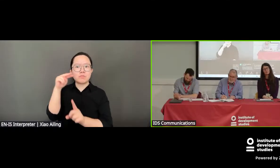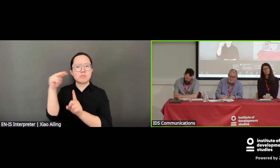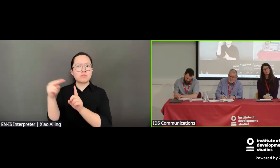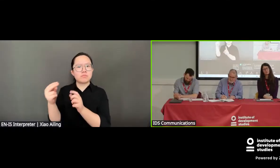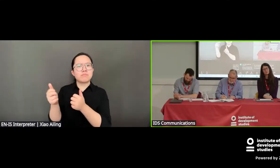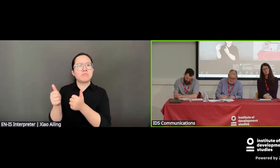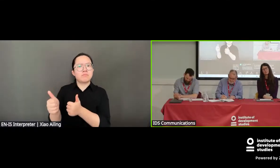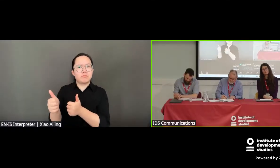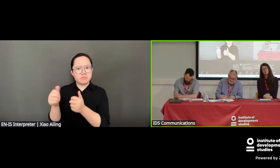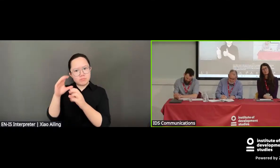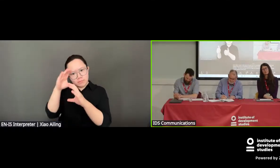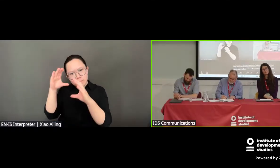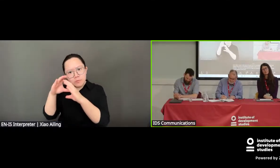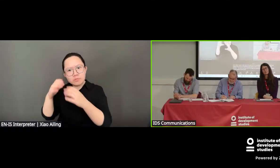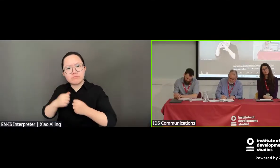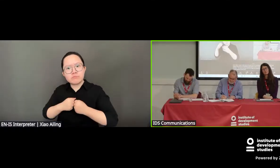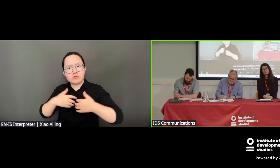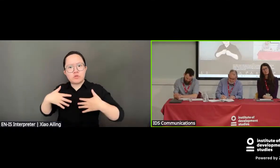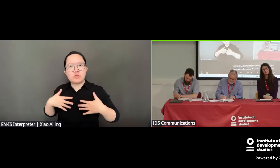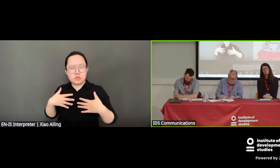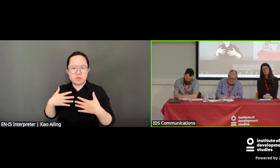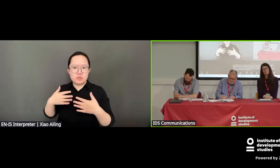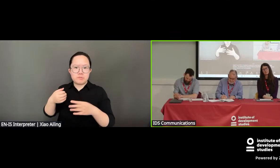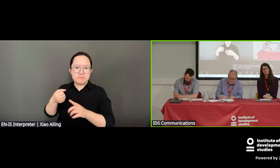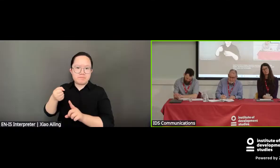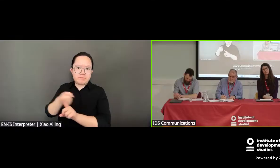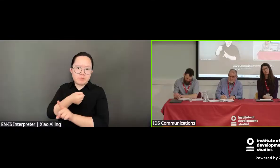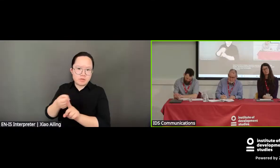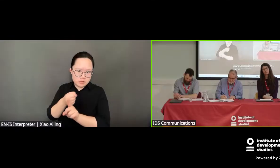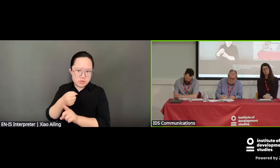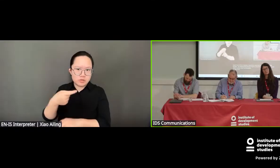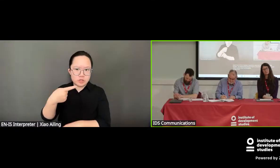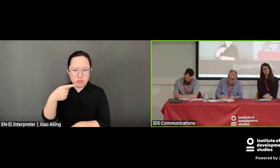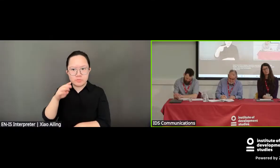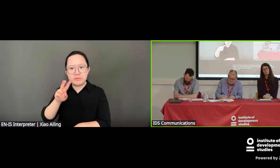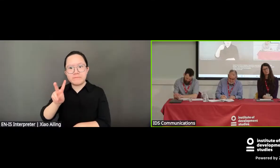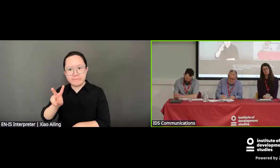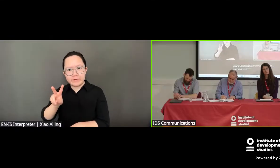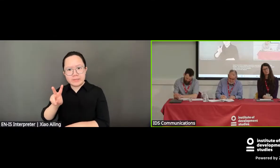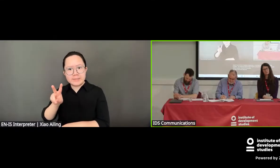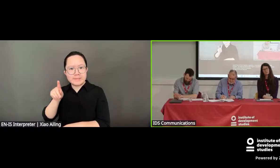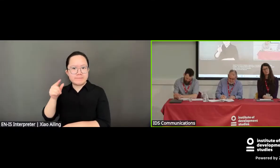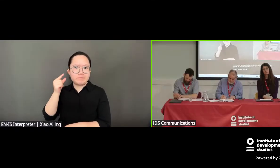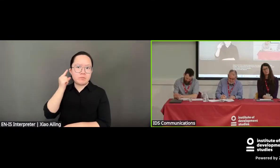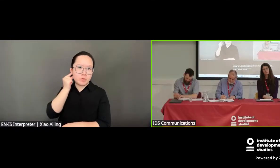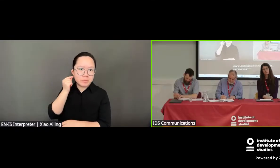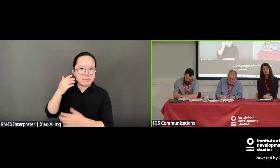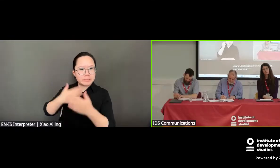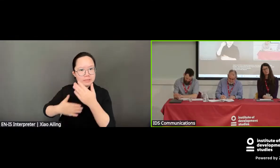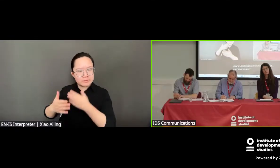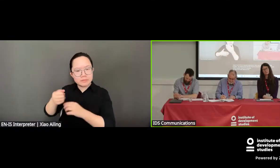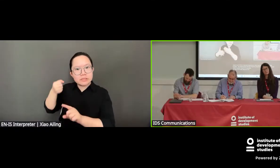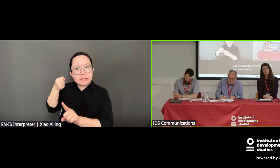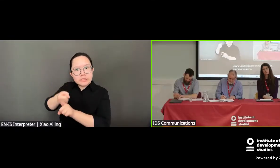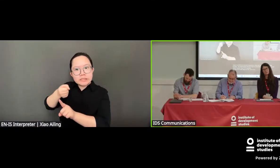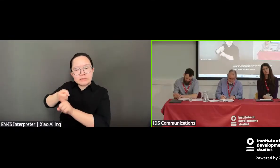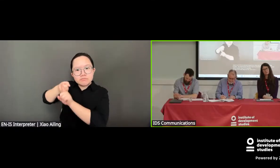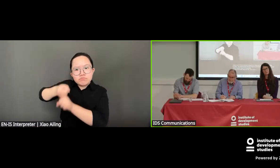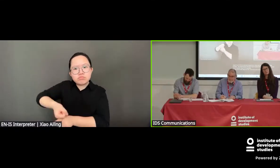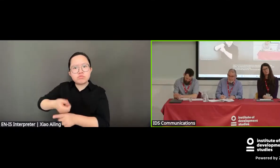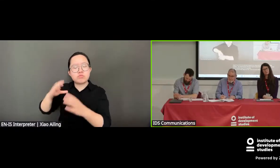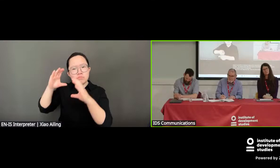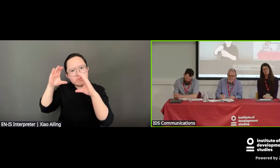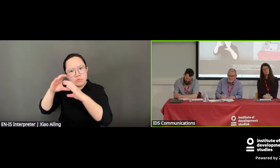of those works on ground are not inclusive of women with disabilities. And that's a major barrier